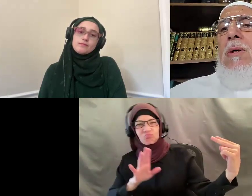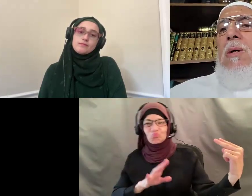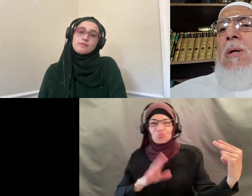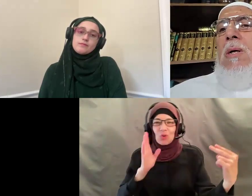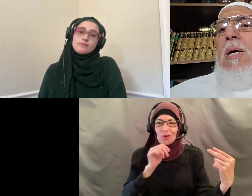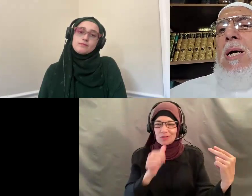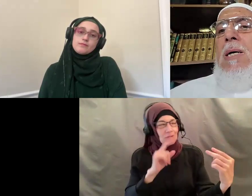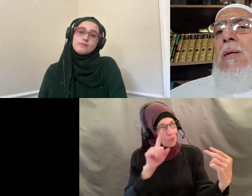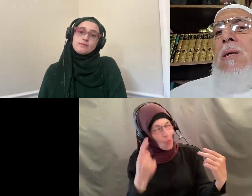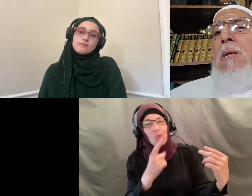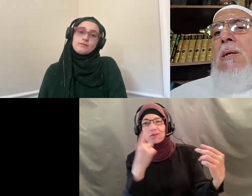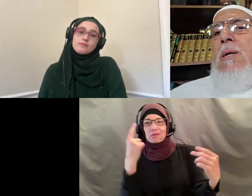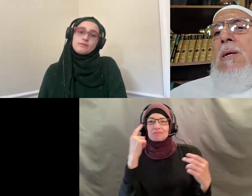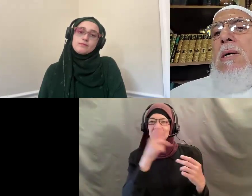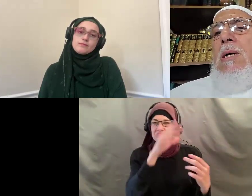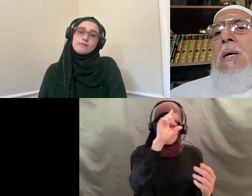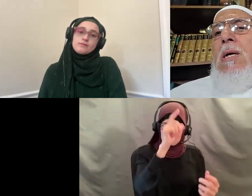22. And